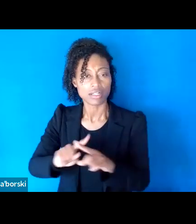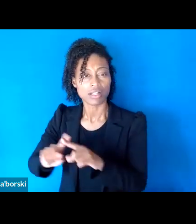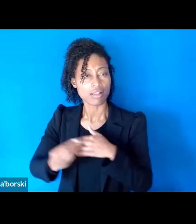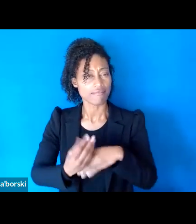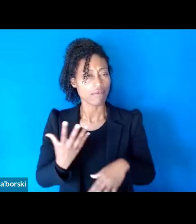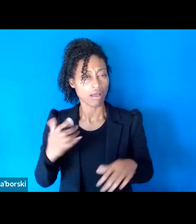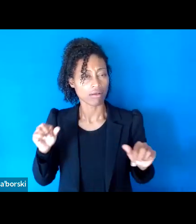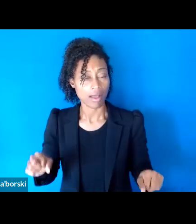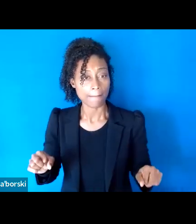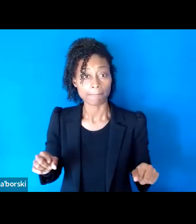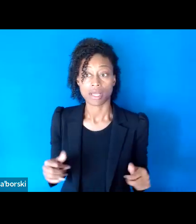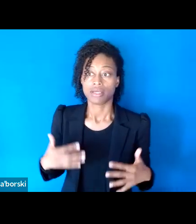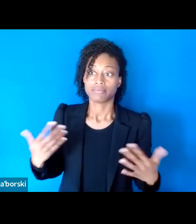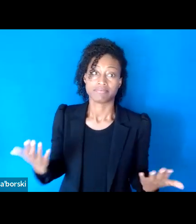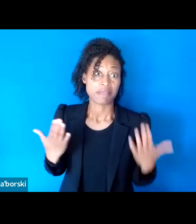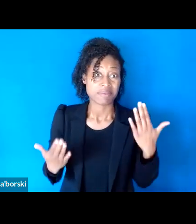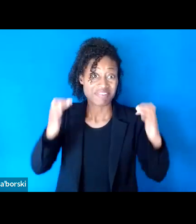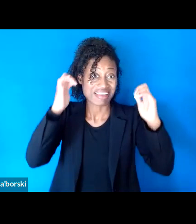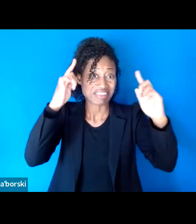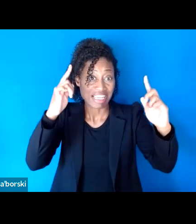My question to the group is,